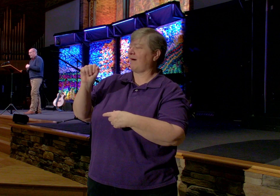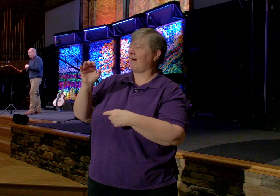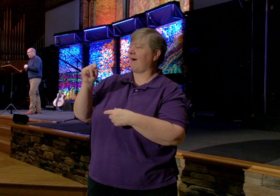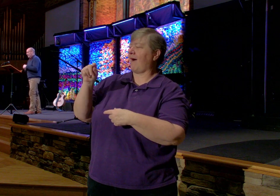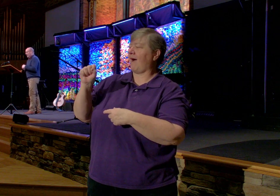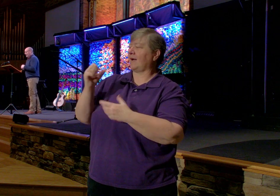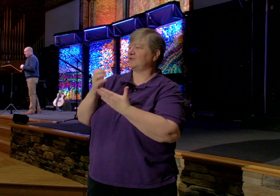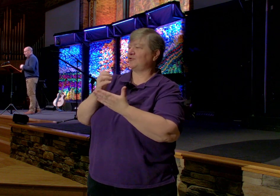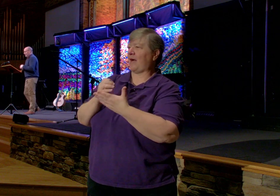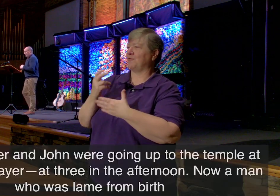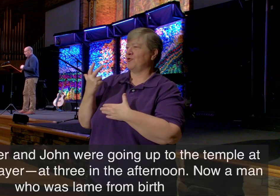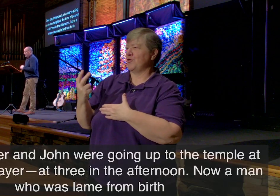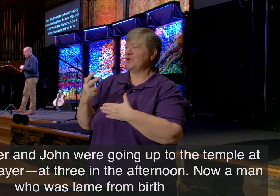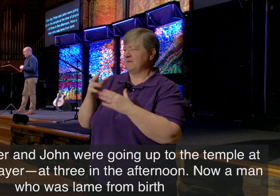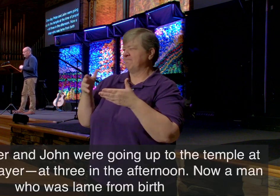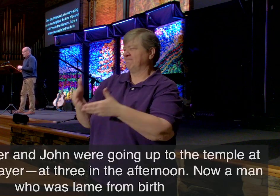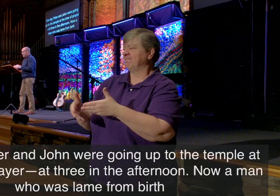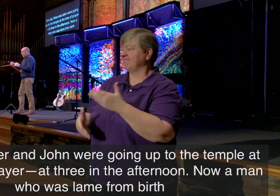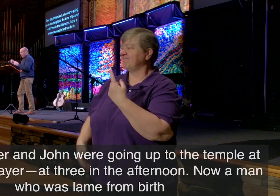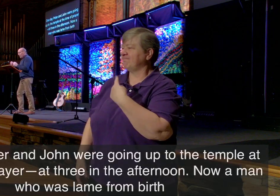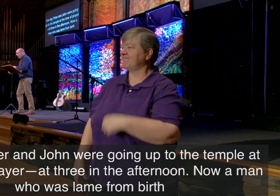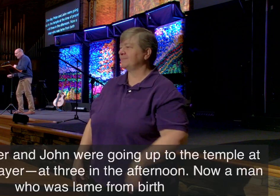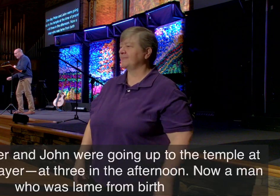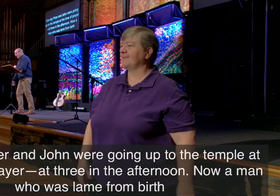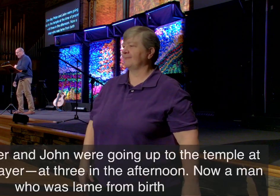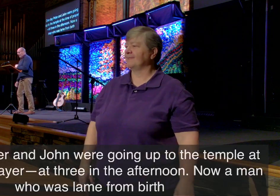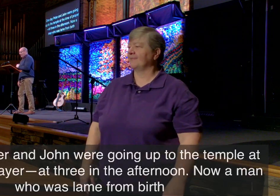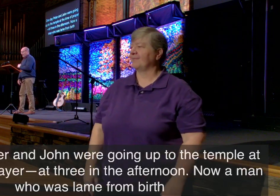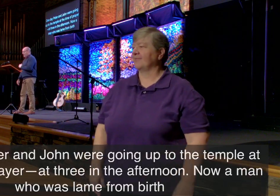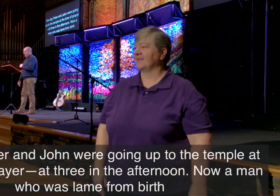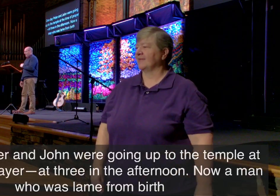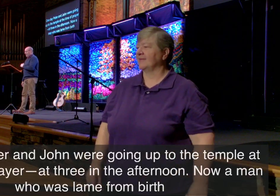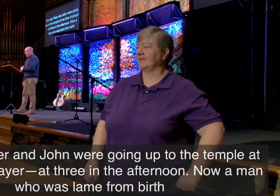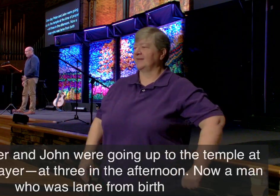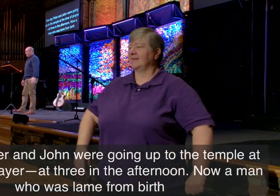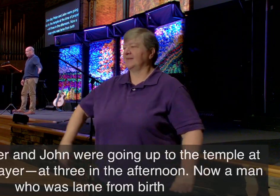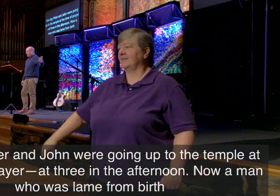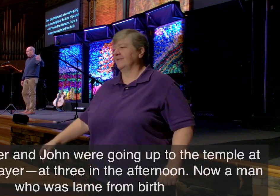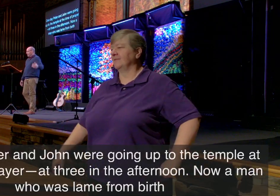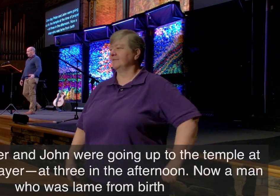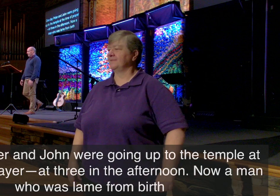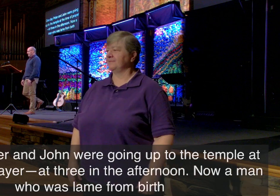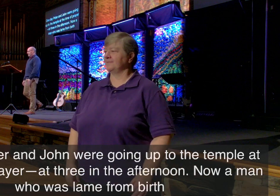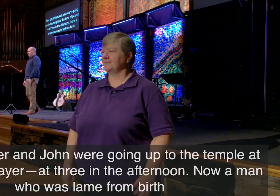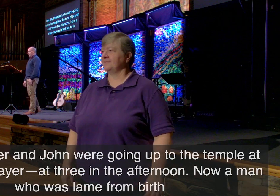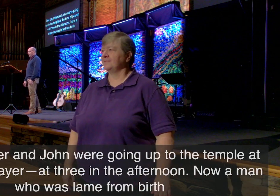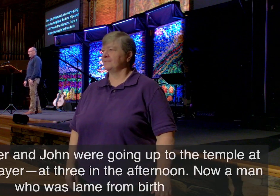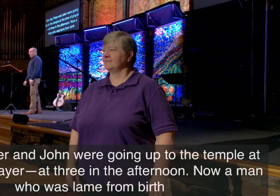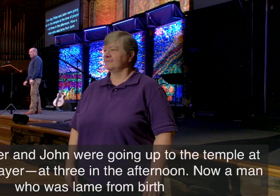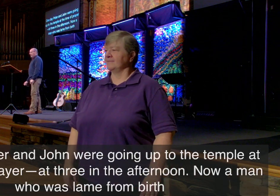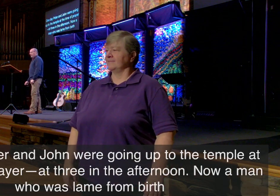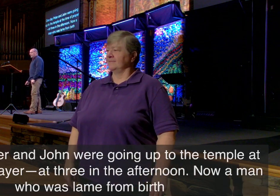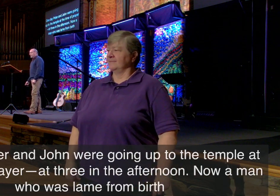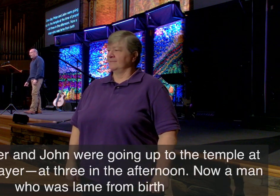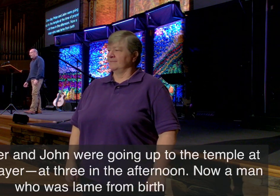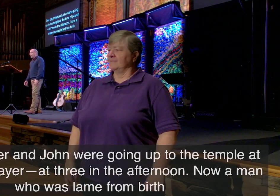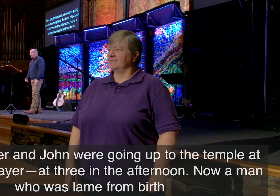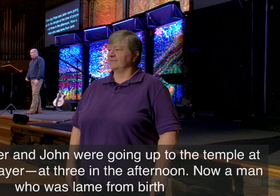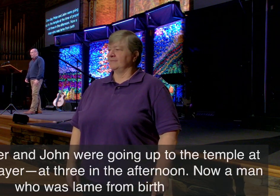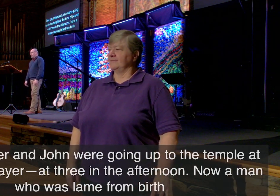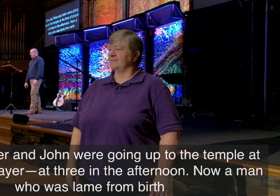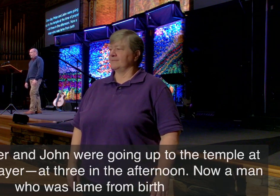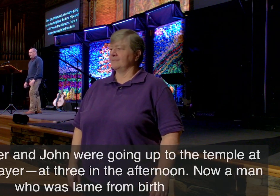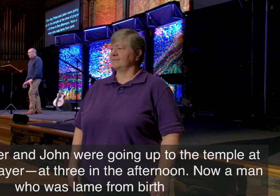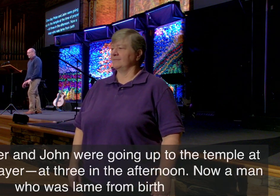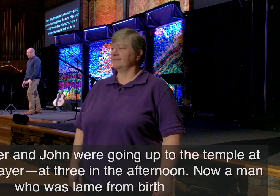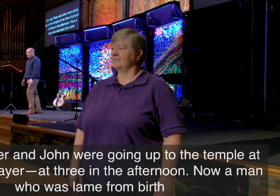chapter 3. We're going to camp here for a little while. Chapter 3, verse 1, it says, one day, Peter and John were going up to the temple